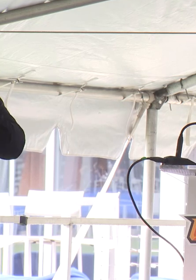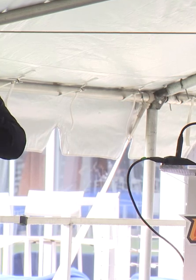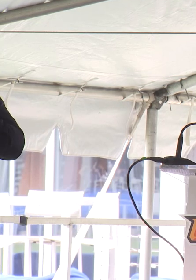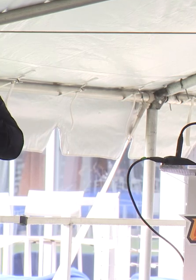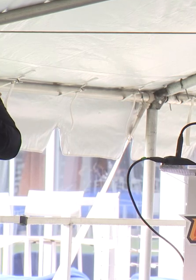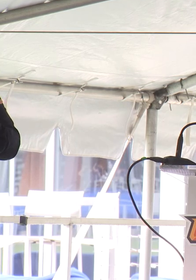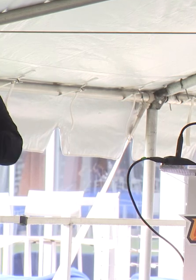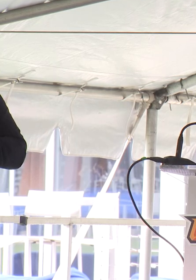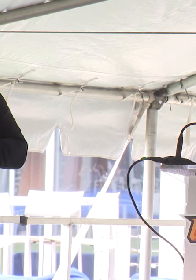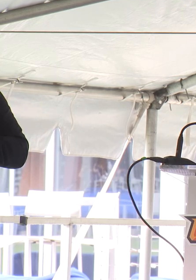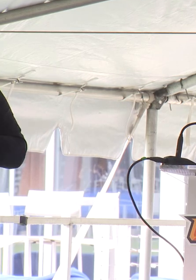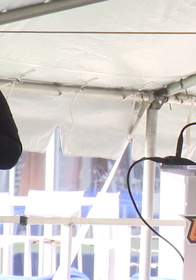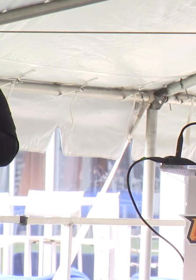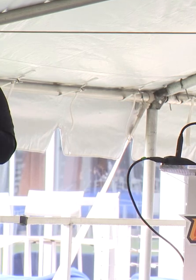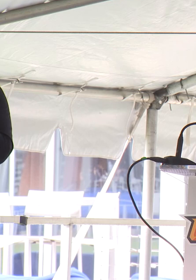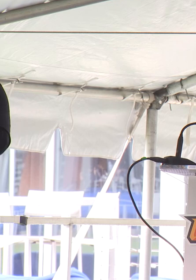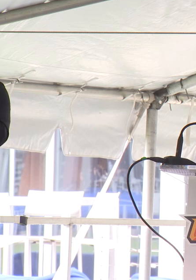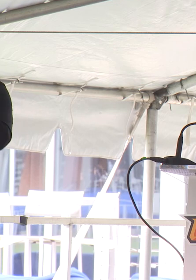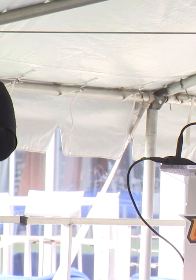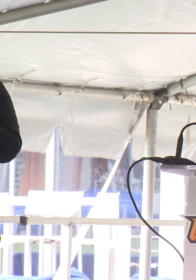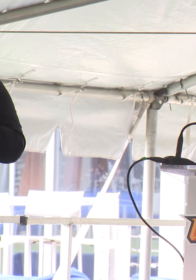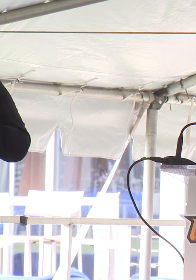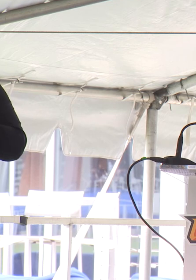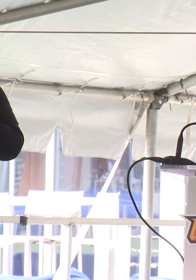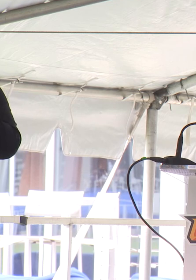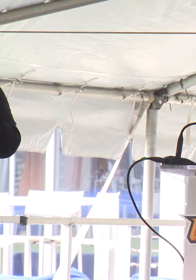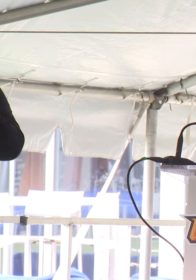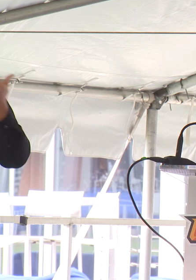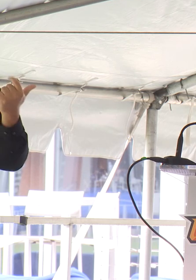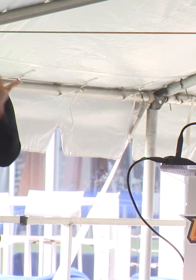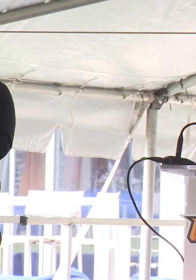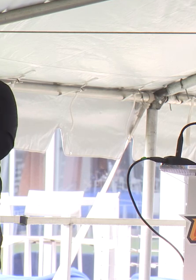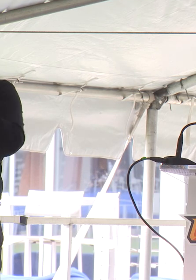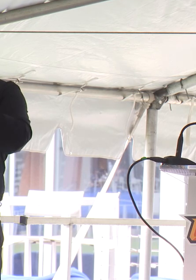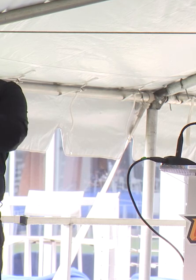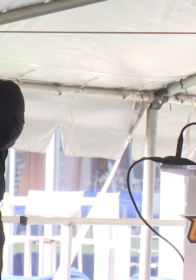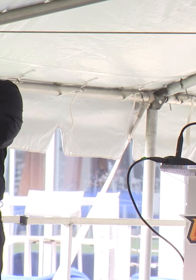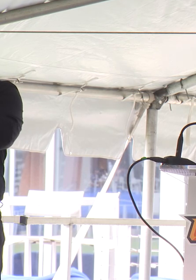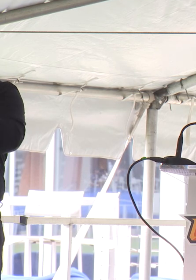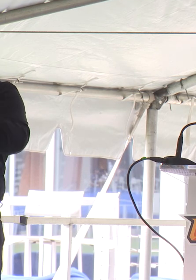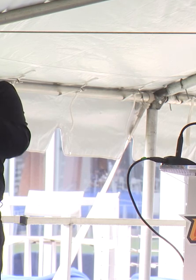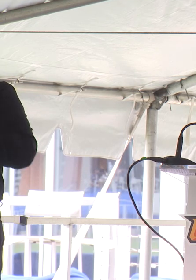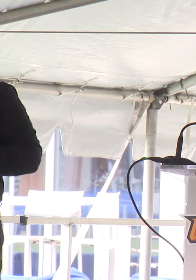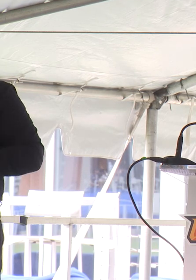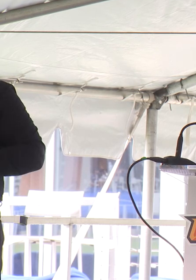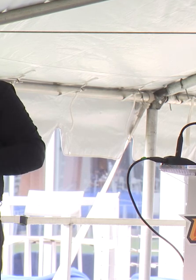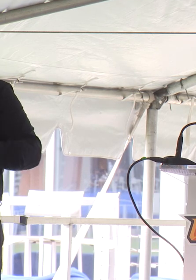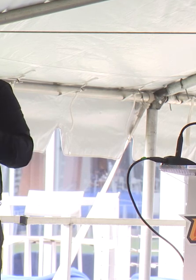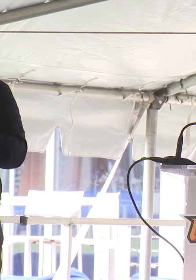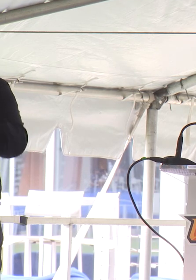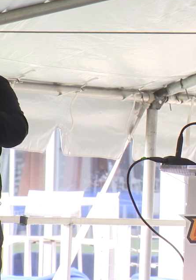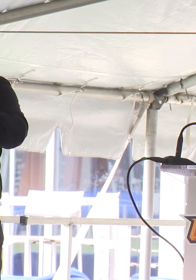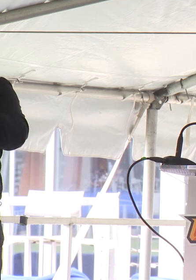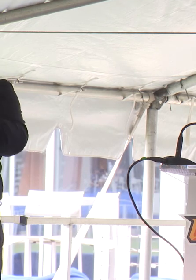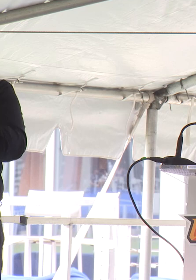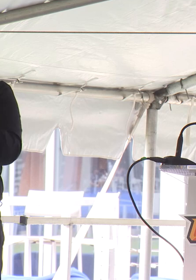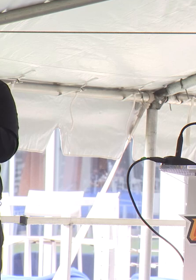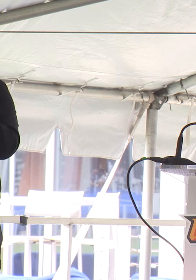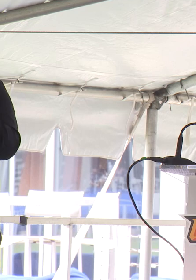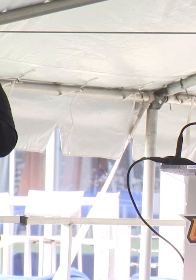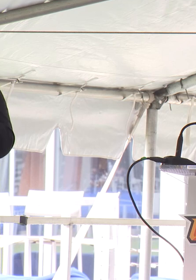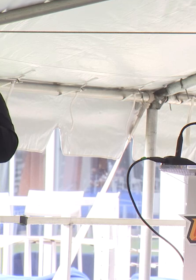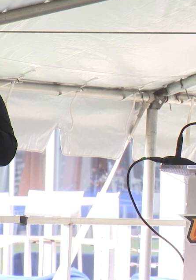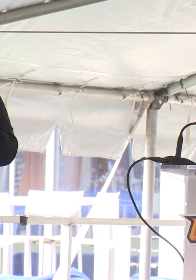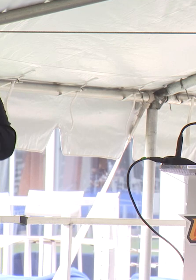will transform not only our university, but our entire region? I want to take a moment to reflect on the power